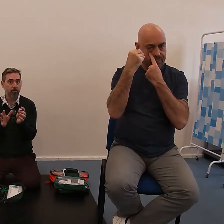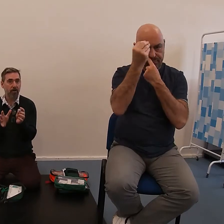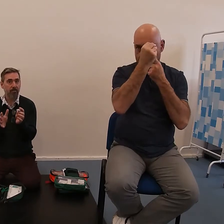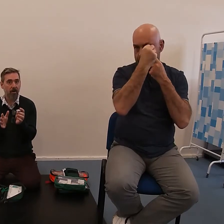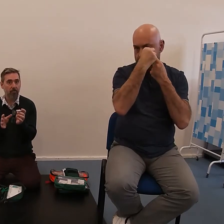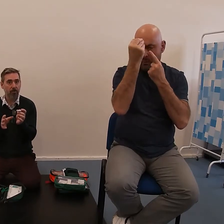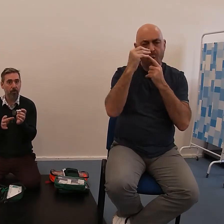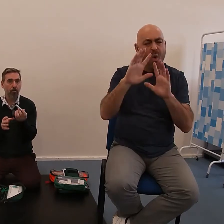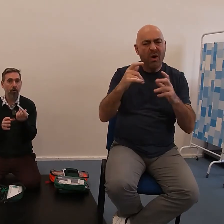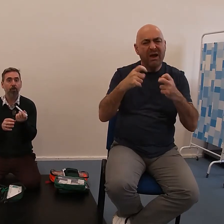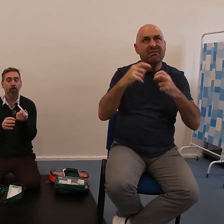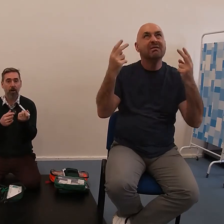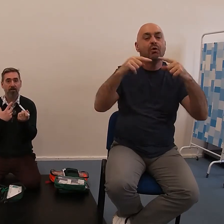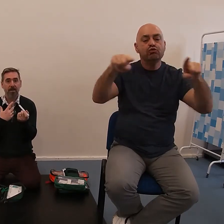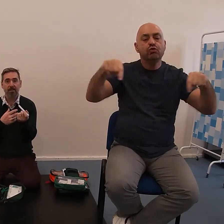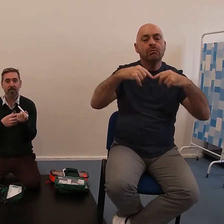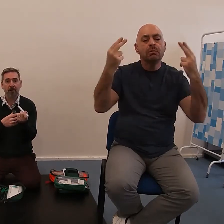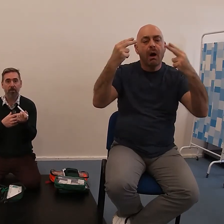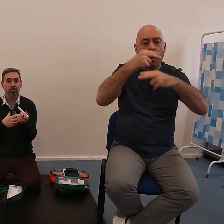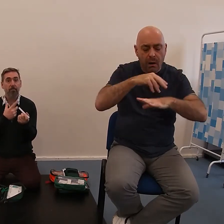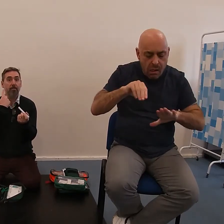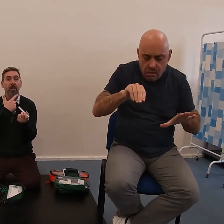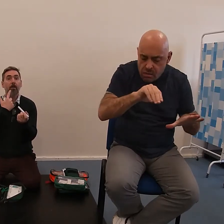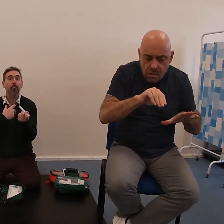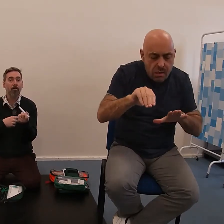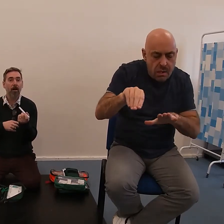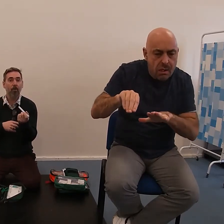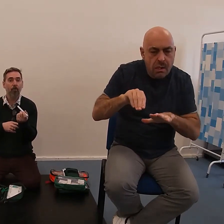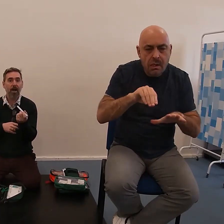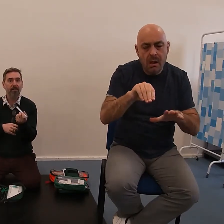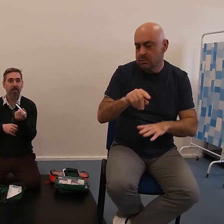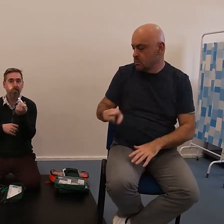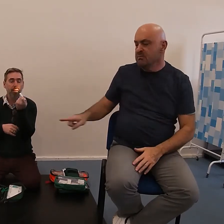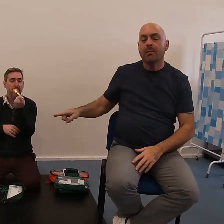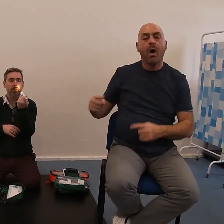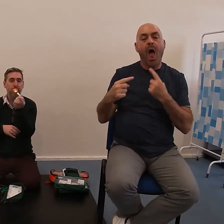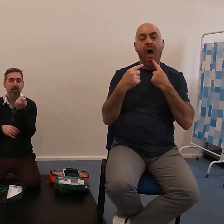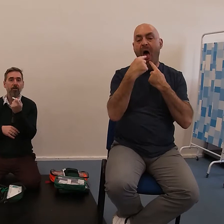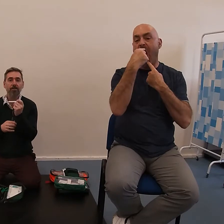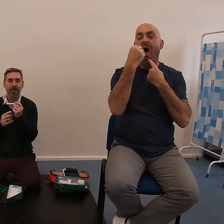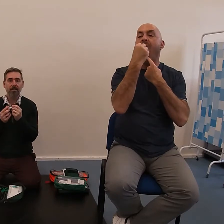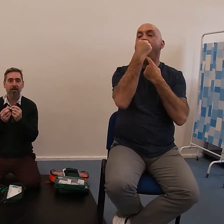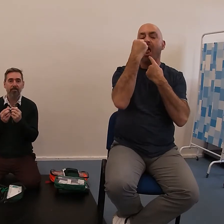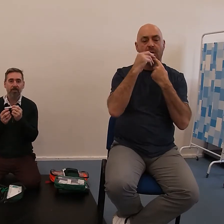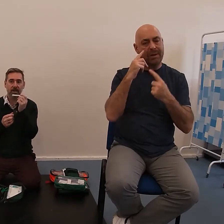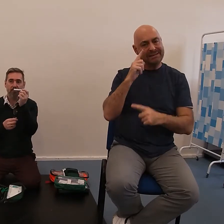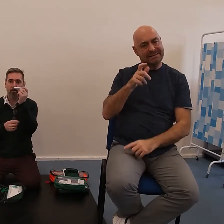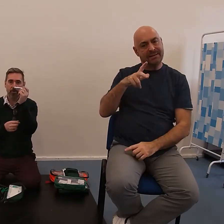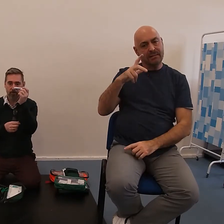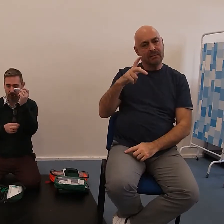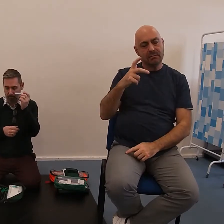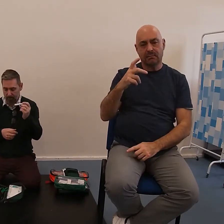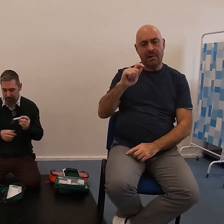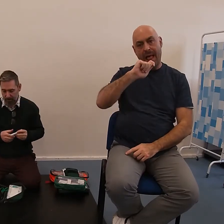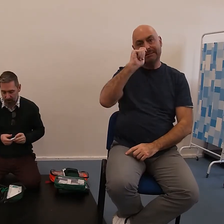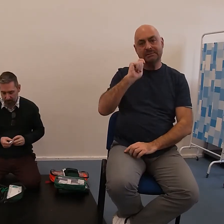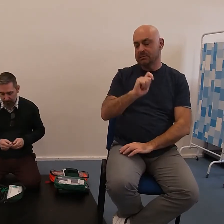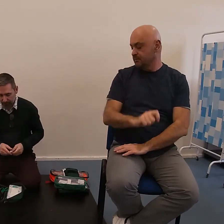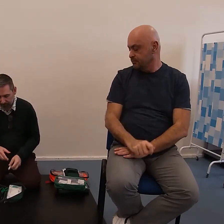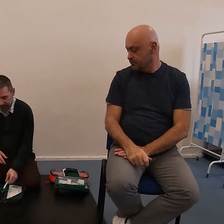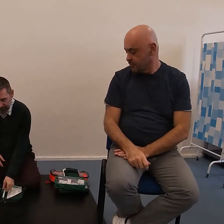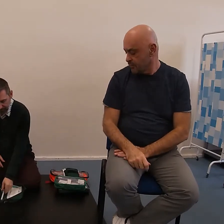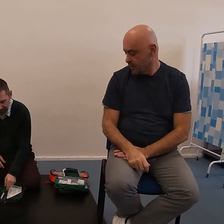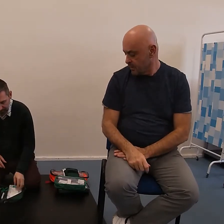you're in a gloomy environment or you're assessing someone's, maybe their oral cavity. This makes it a lot easier for assessment when you've got some